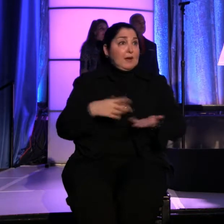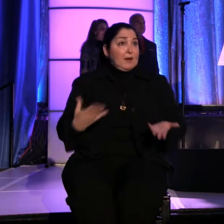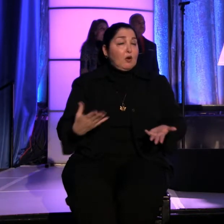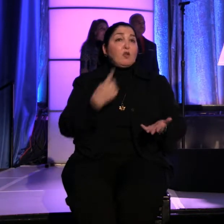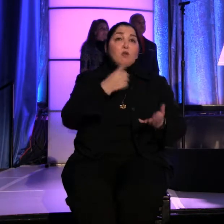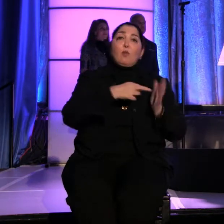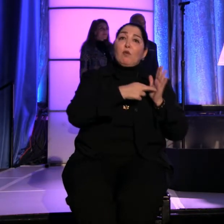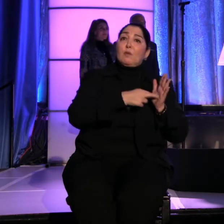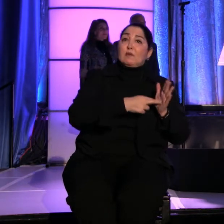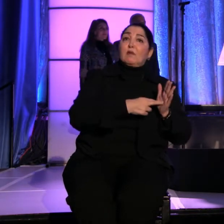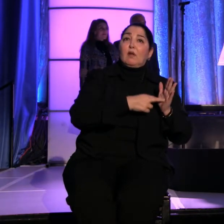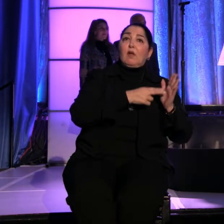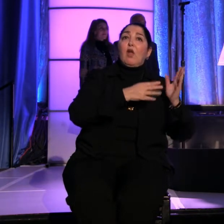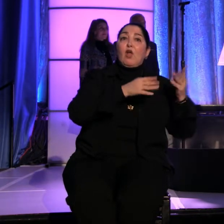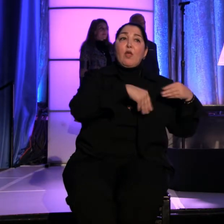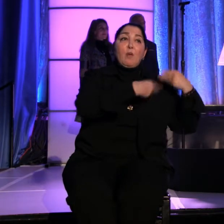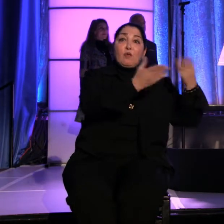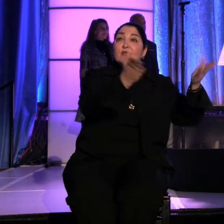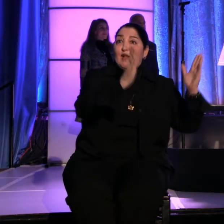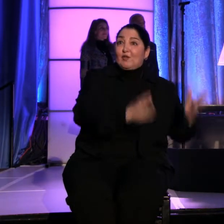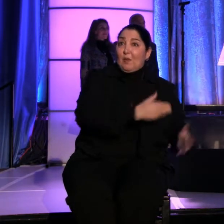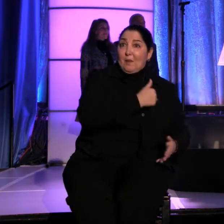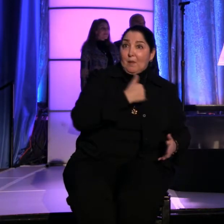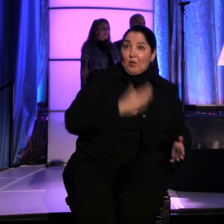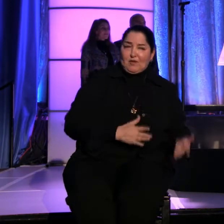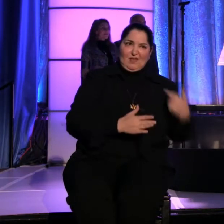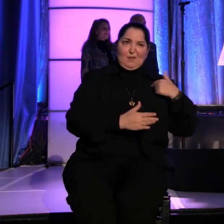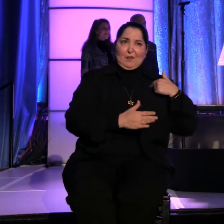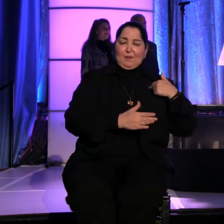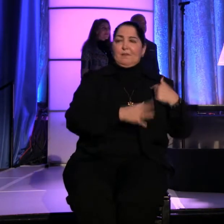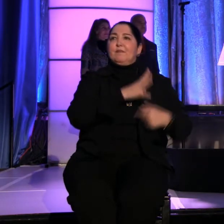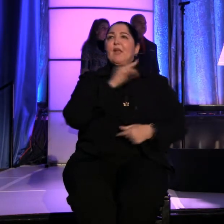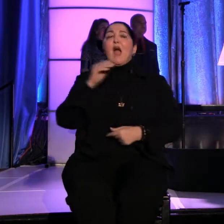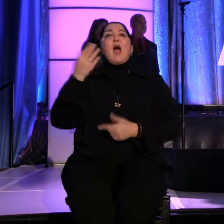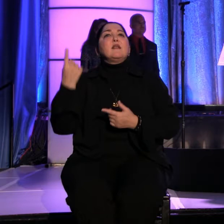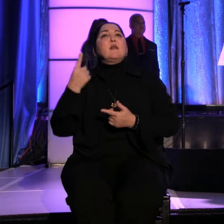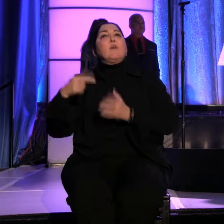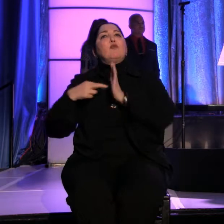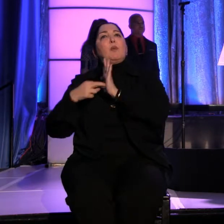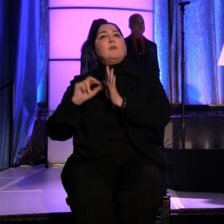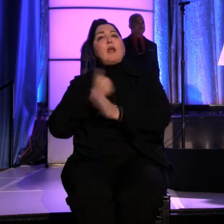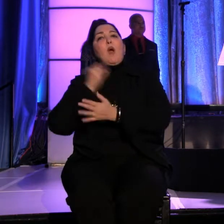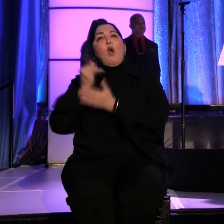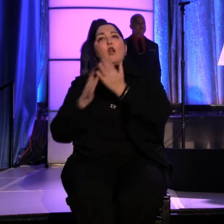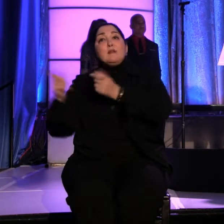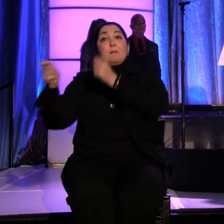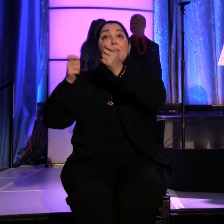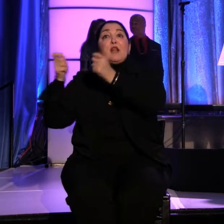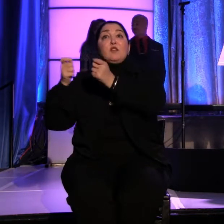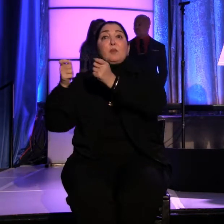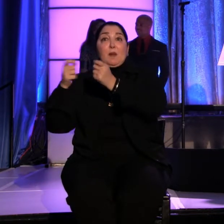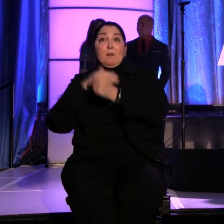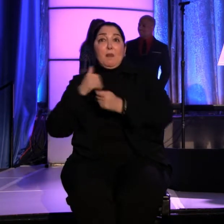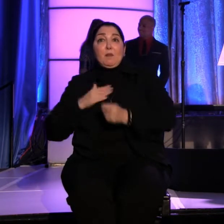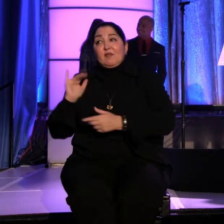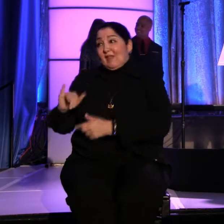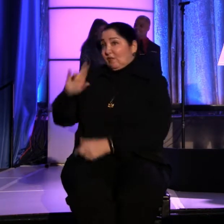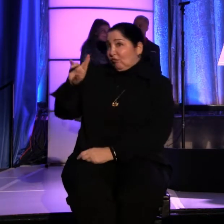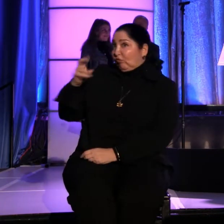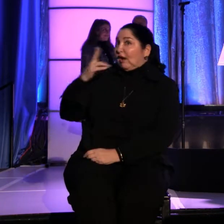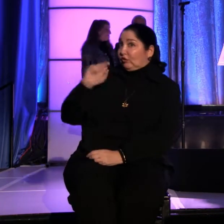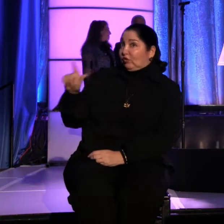presenter members, that would be me, and someone representing our artist management members, and that would be